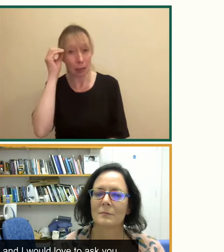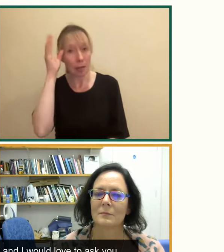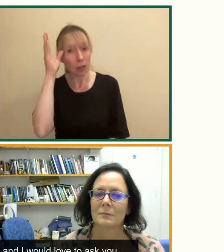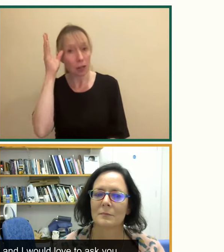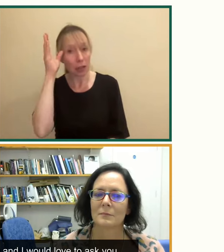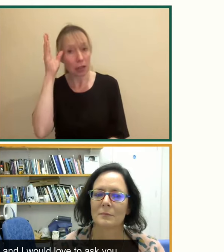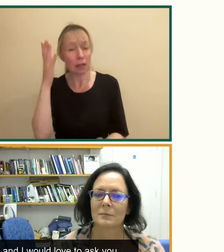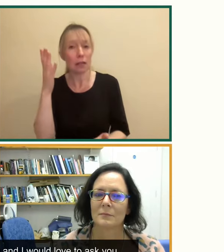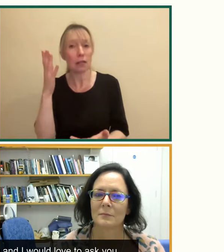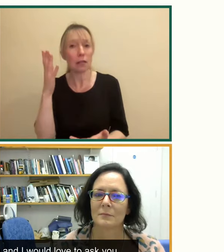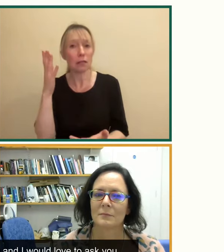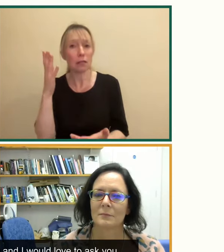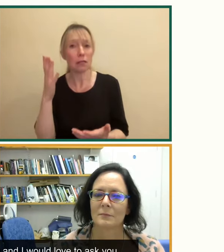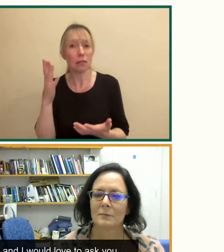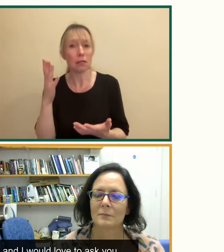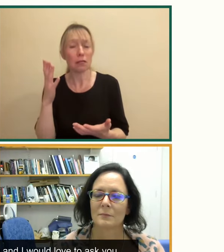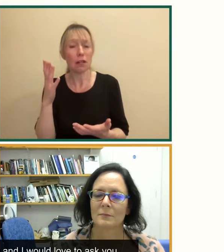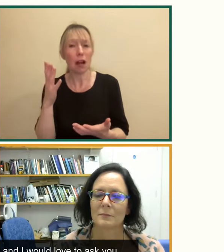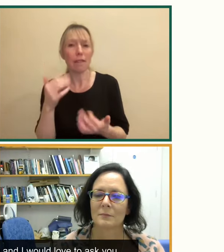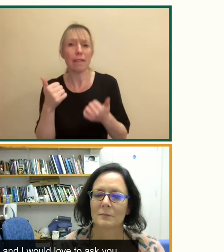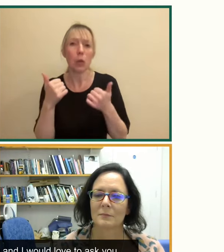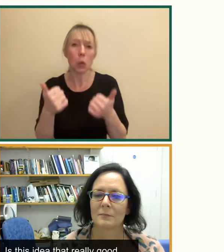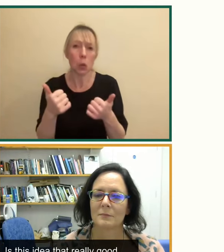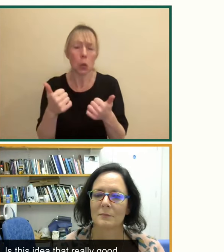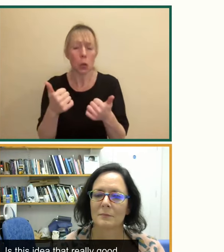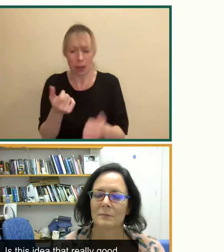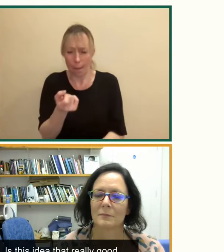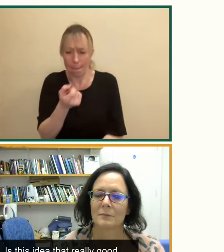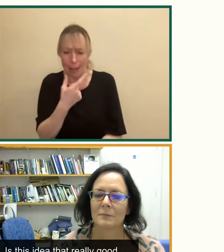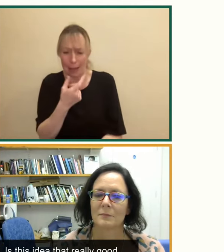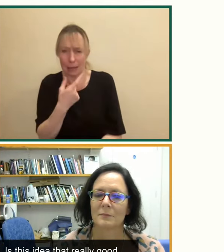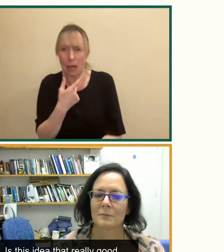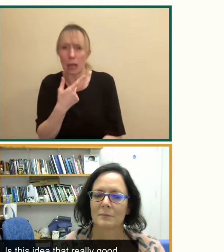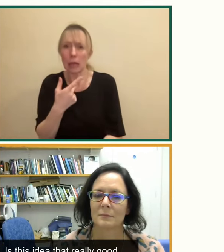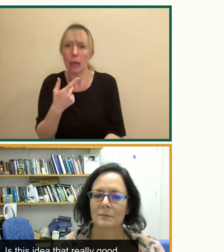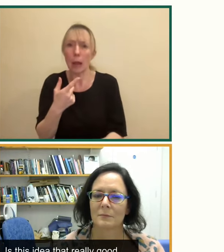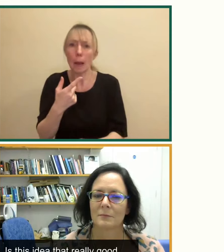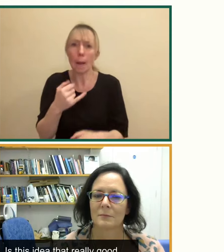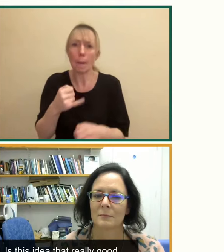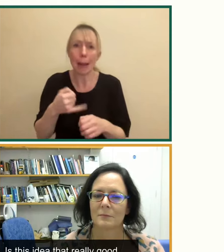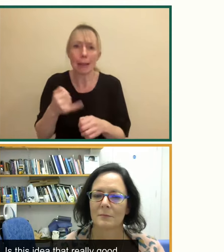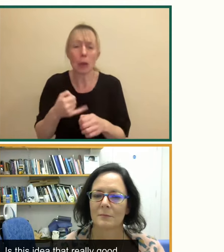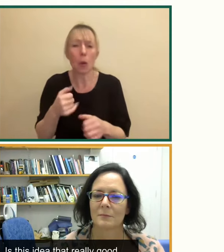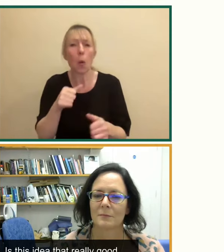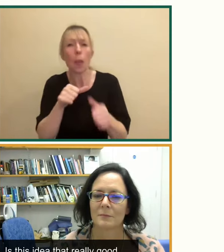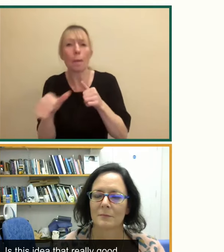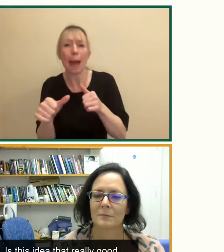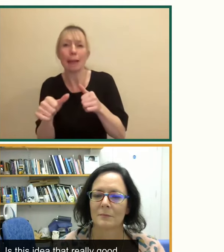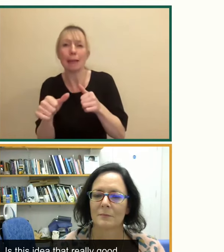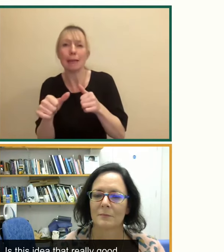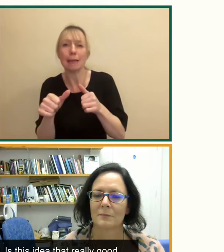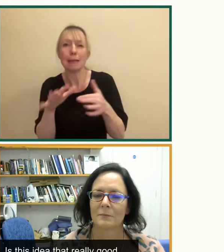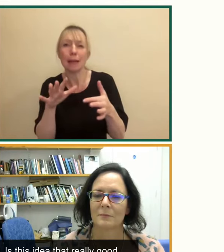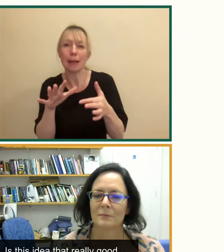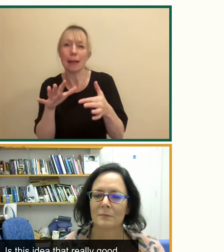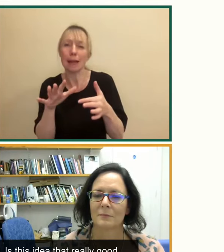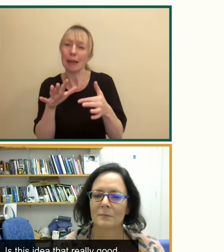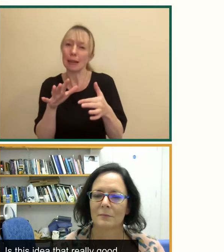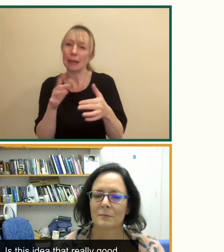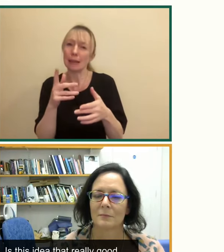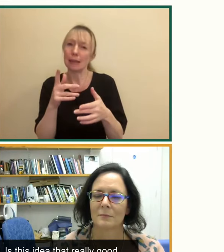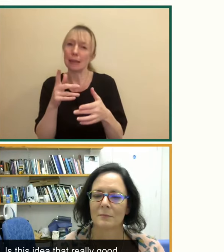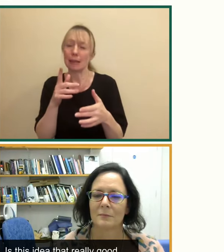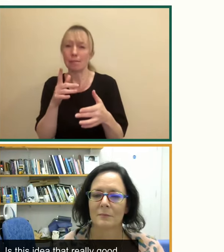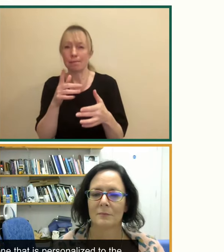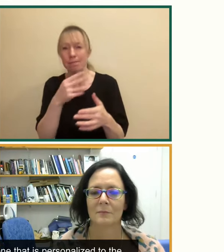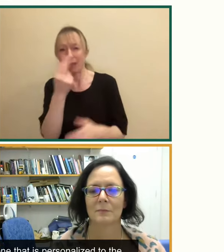that really good medicine or the best medicine is one that is personalized to the patient, not in the sense of, you